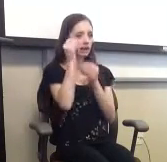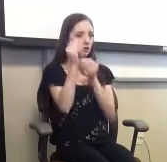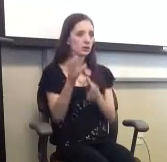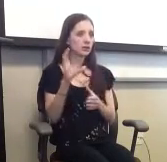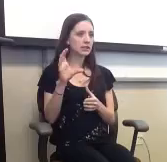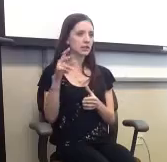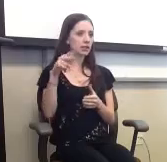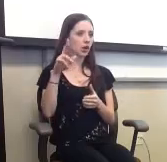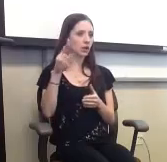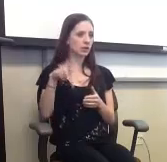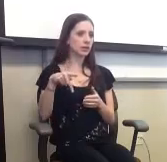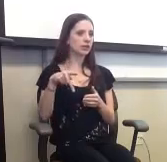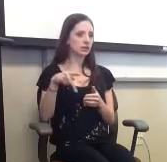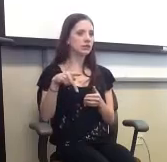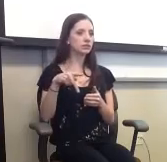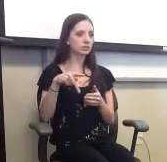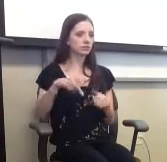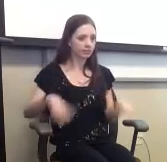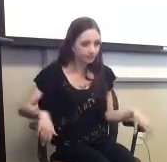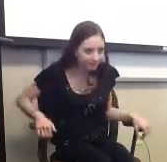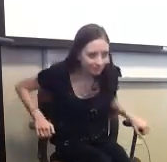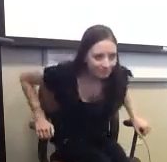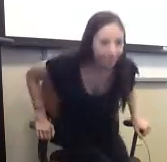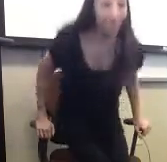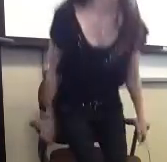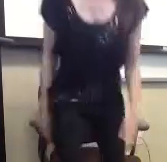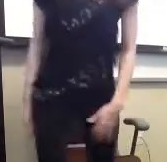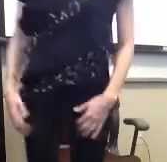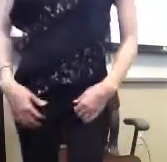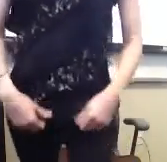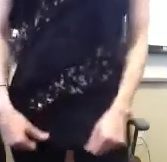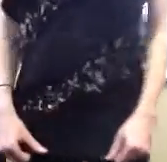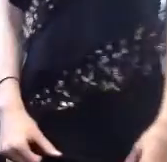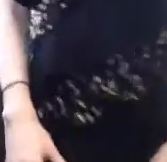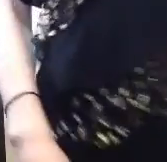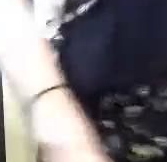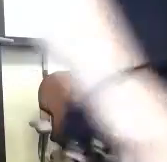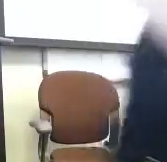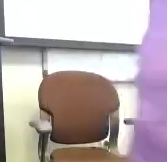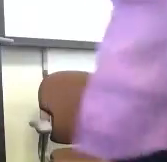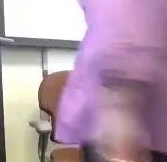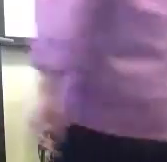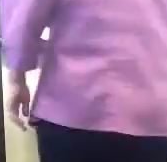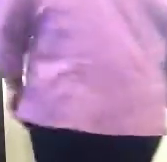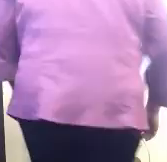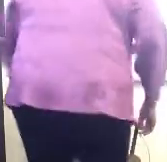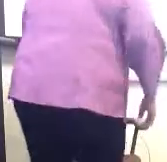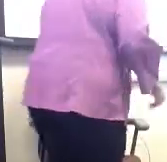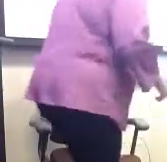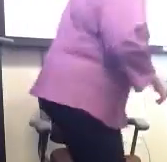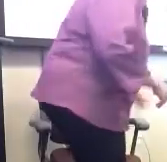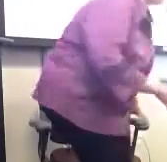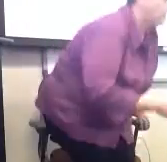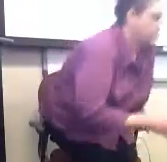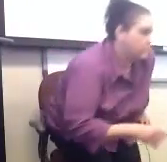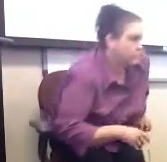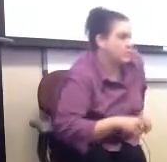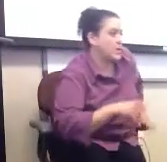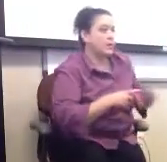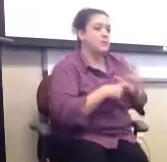There have been situations where the assessment has been started and it's not completed due to the client issues. Client never shows up again,